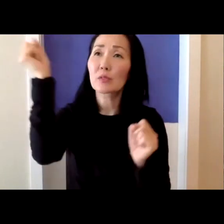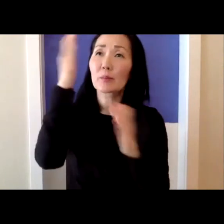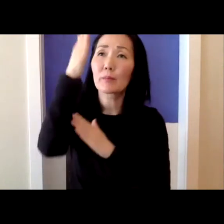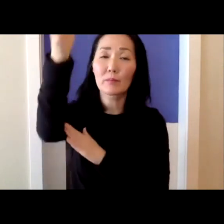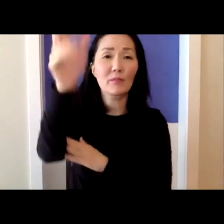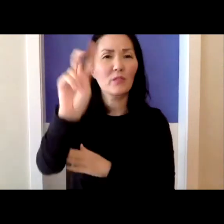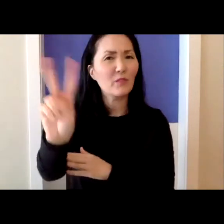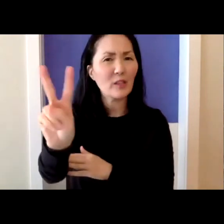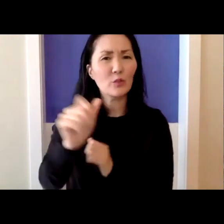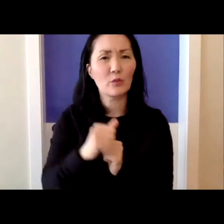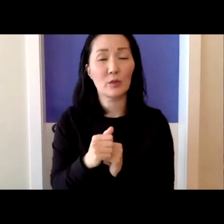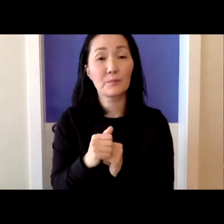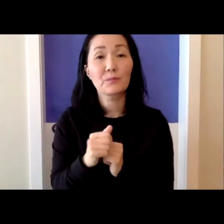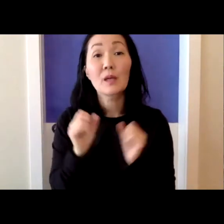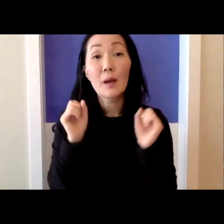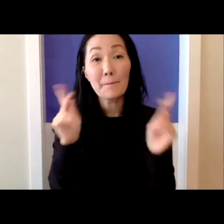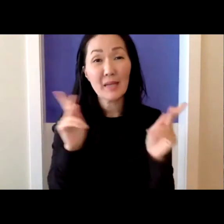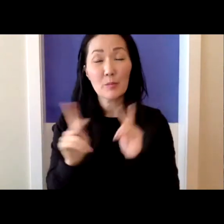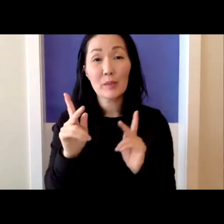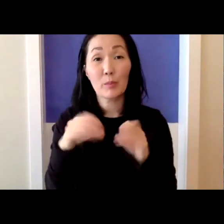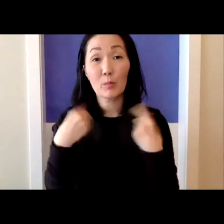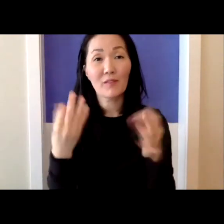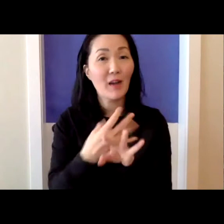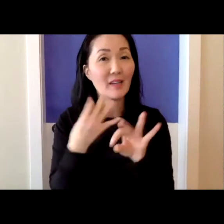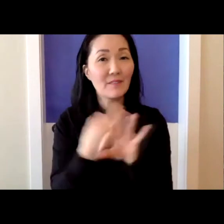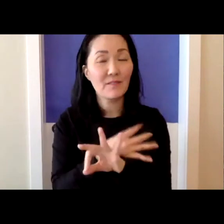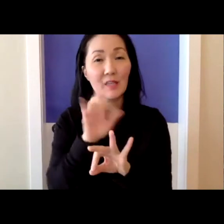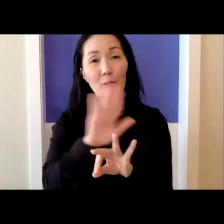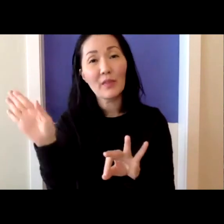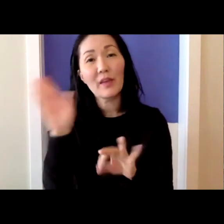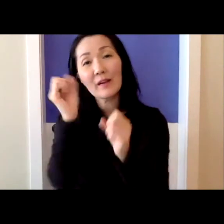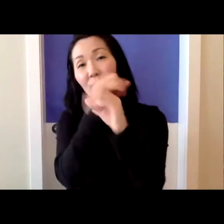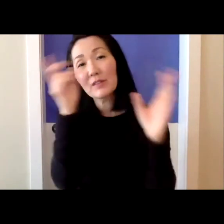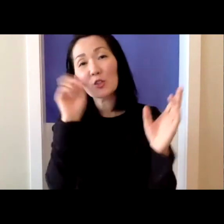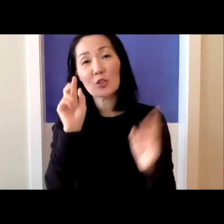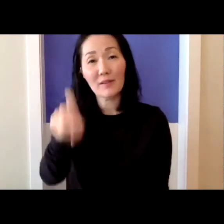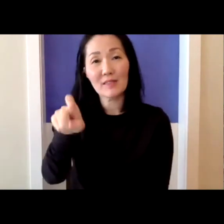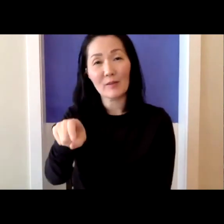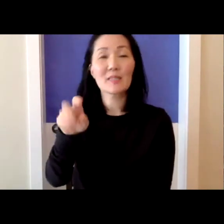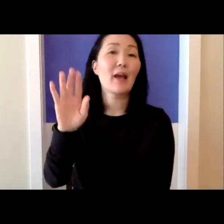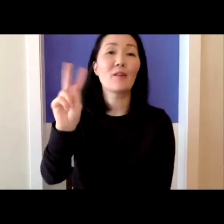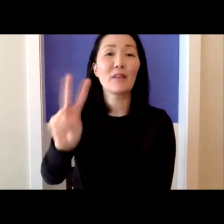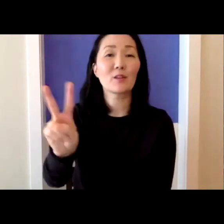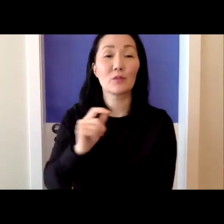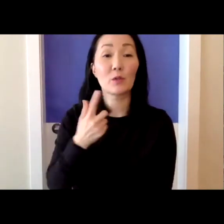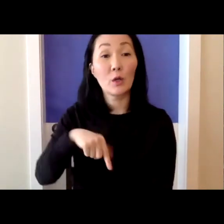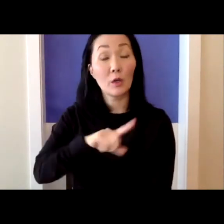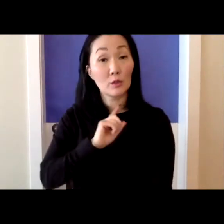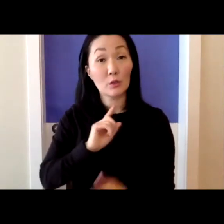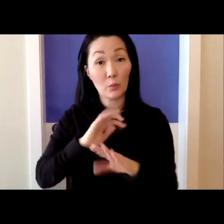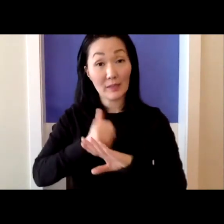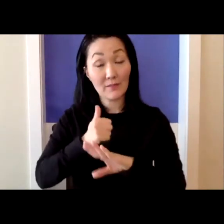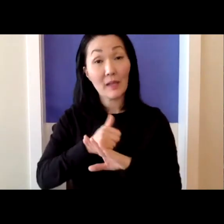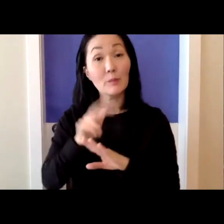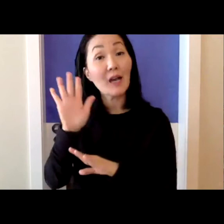from all walks of life shared their visions for the future of downtown Vancouver. And this helped us develop a 25-year